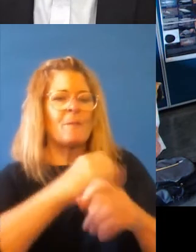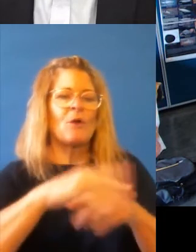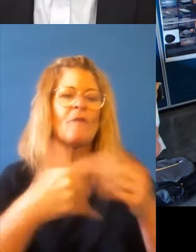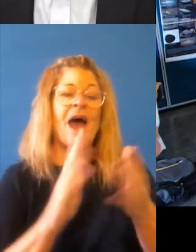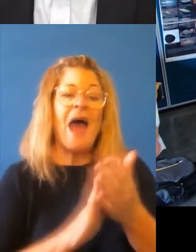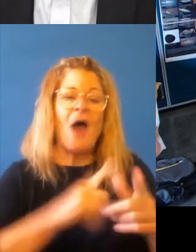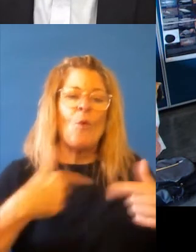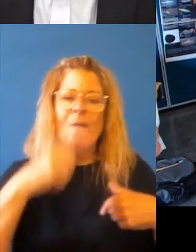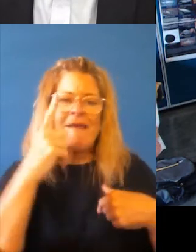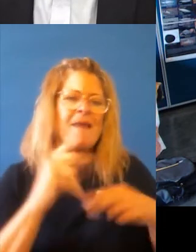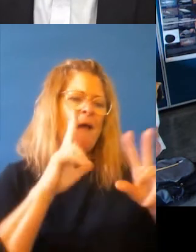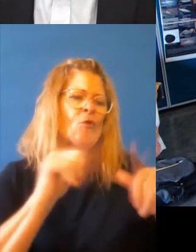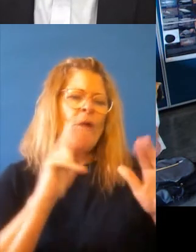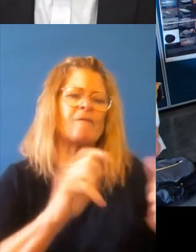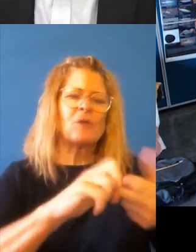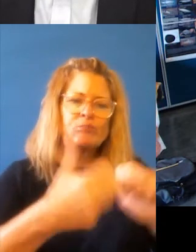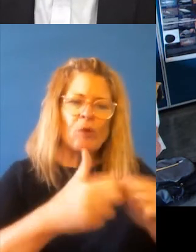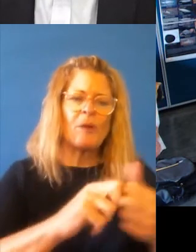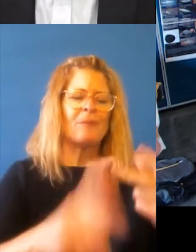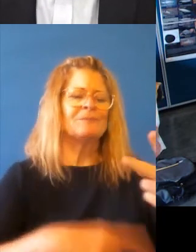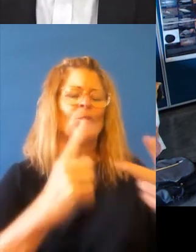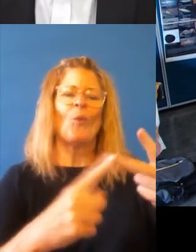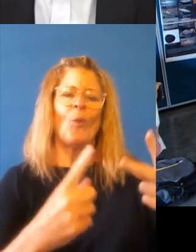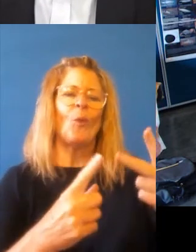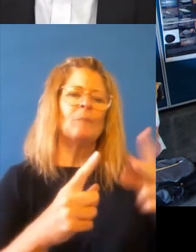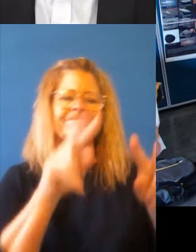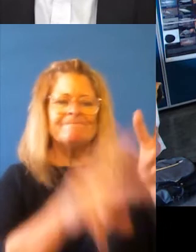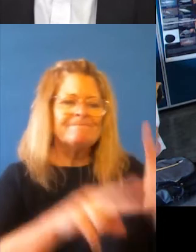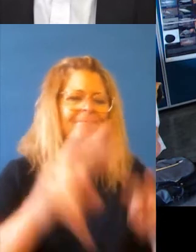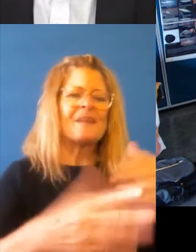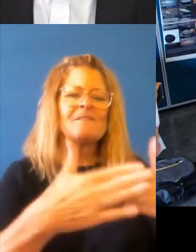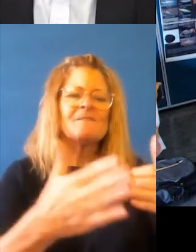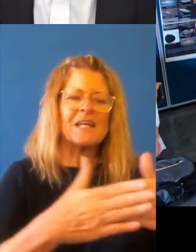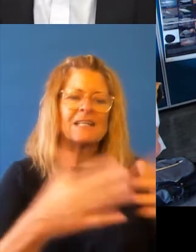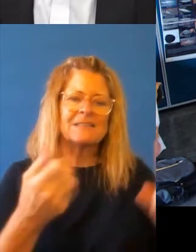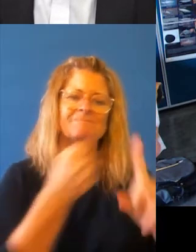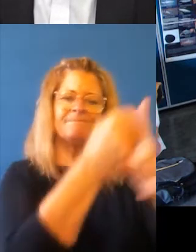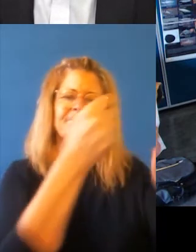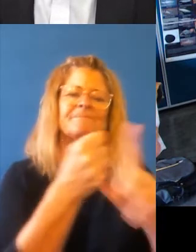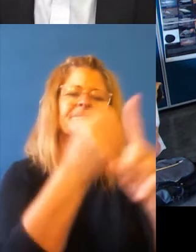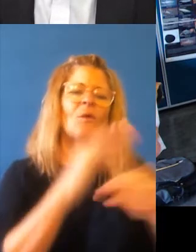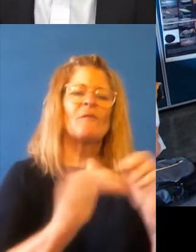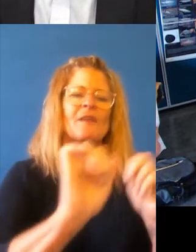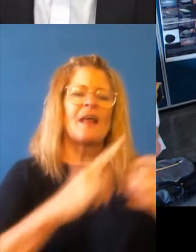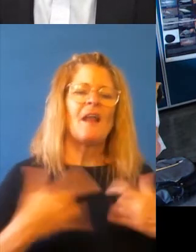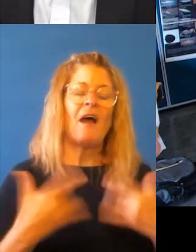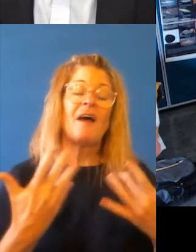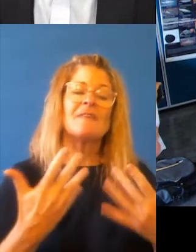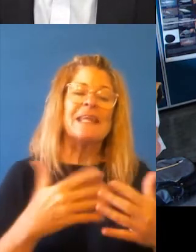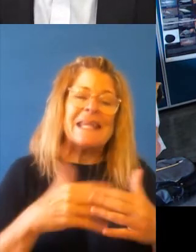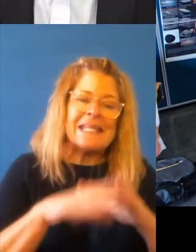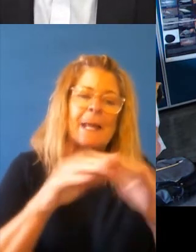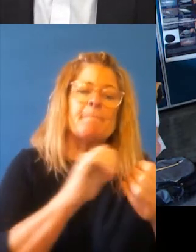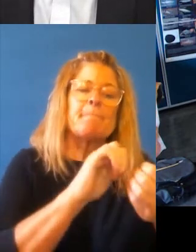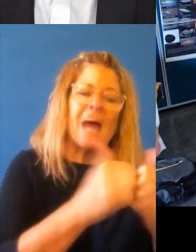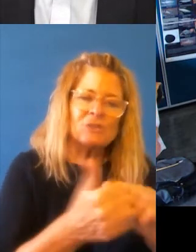address issues impacting their lives in partnership. And I have had a very